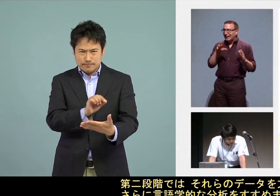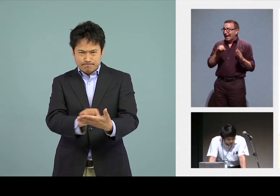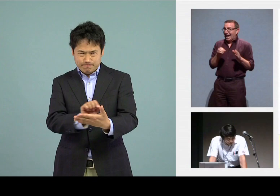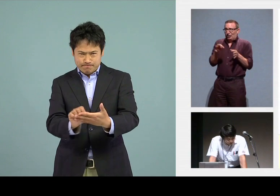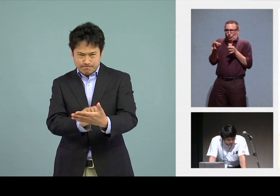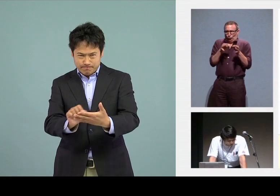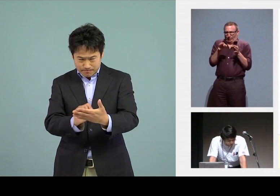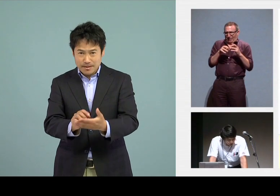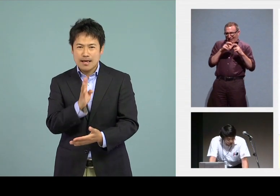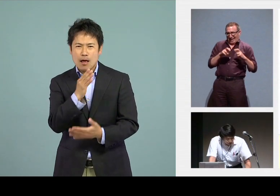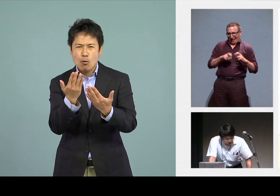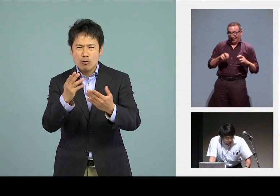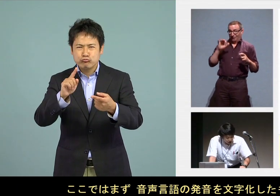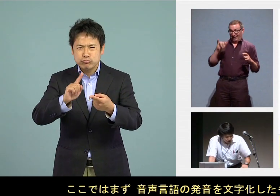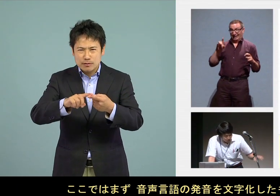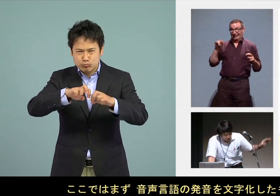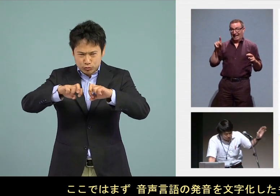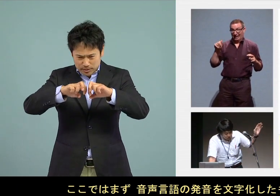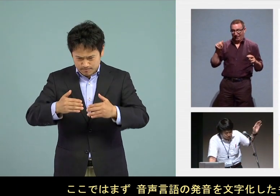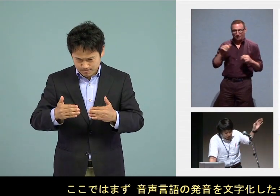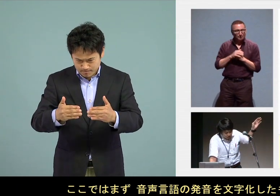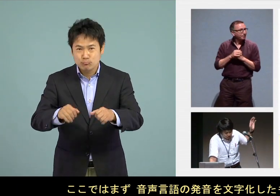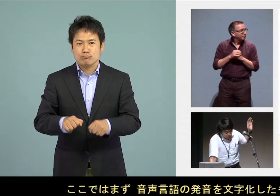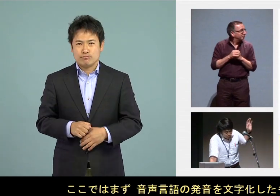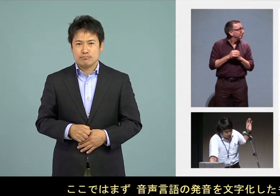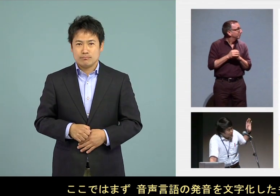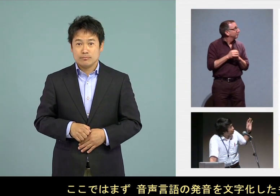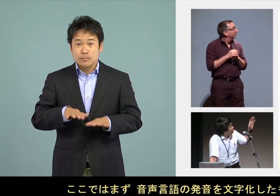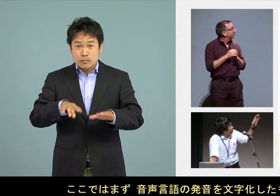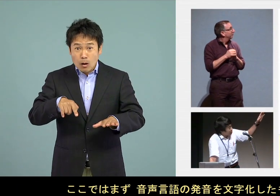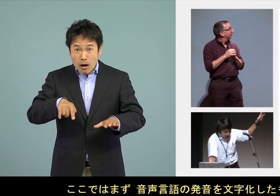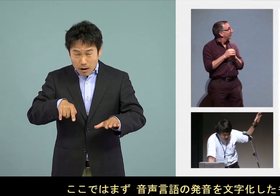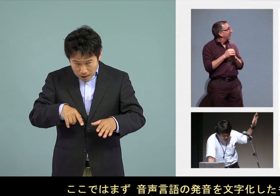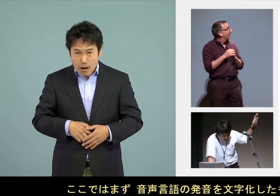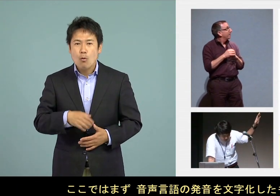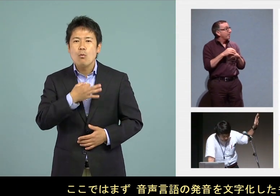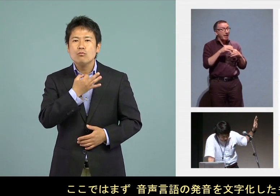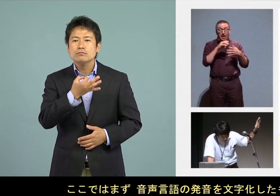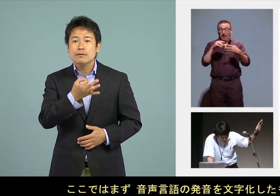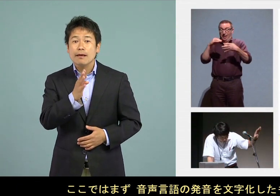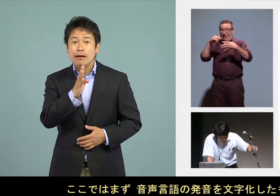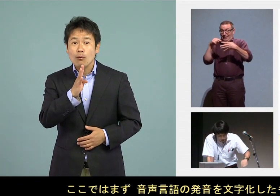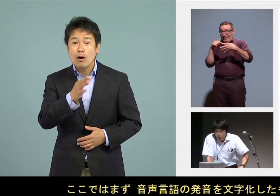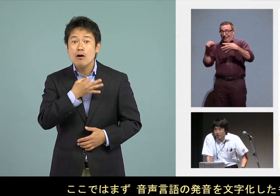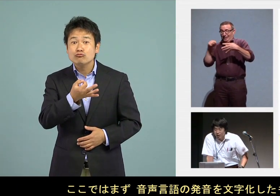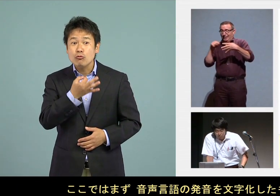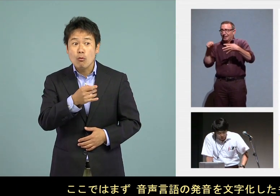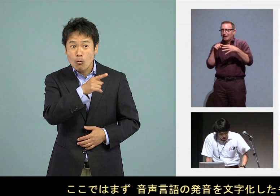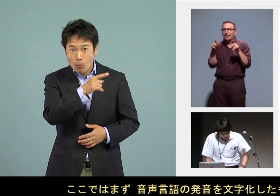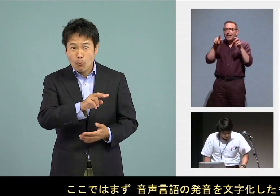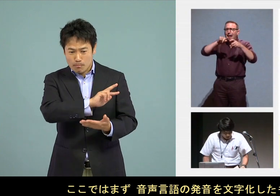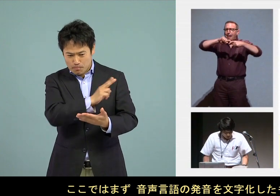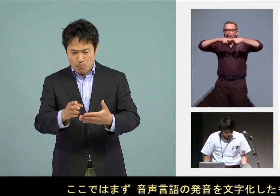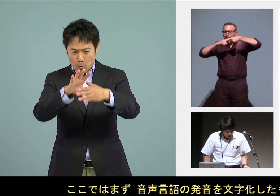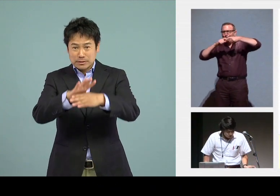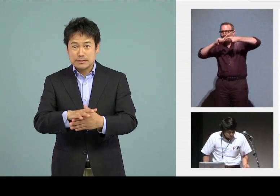Transcription. Here I show transcriptions for each pronunciation of a spoken